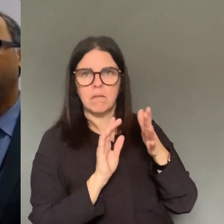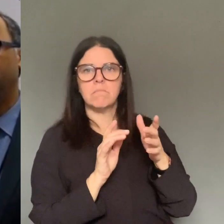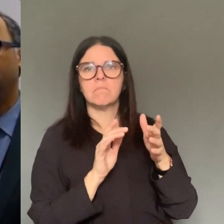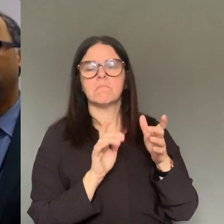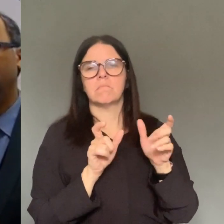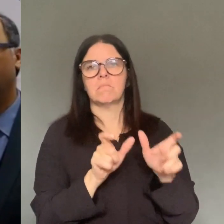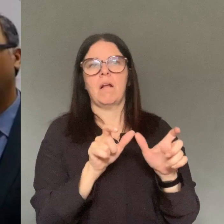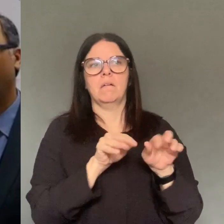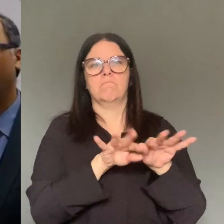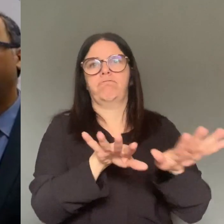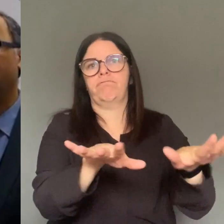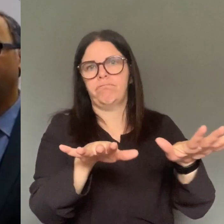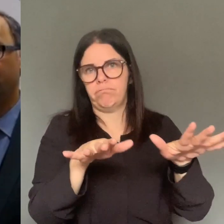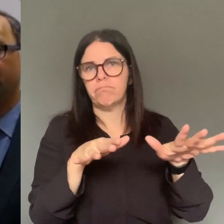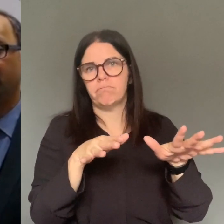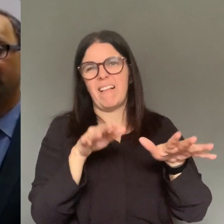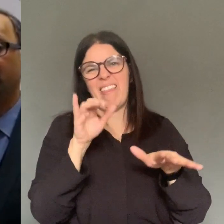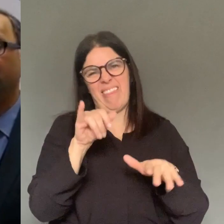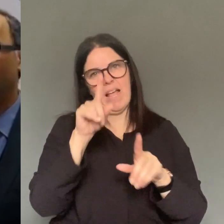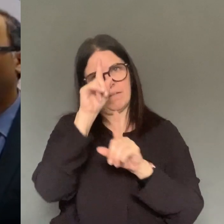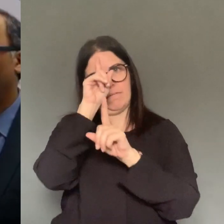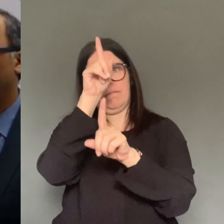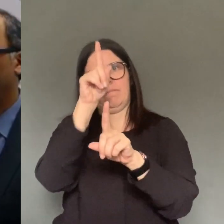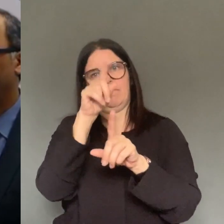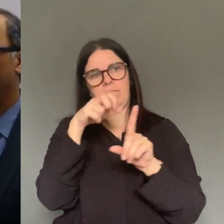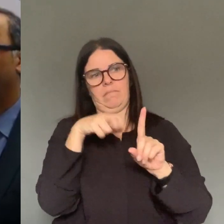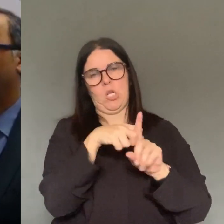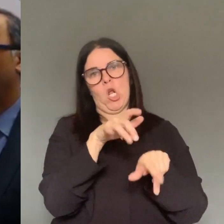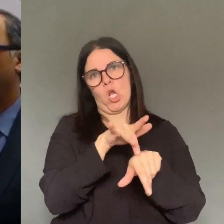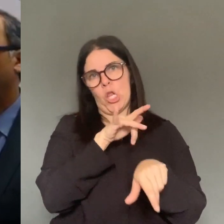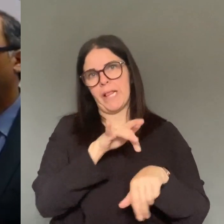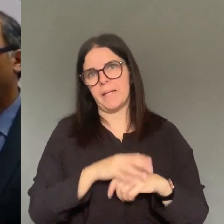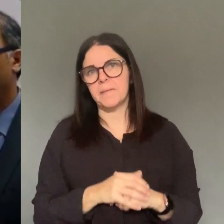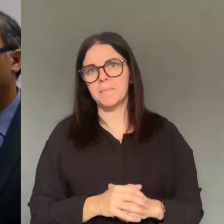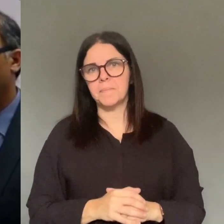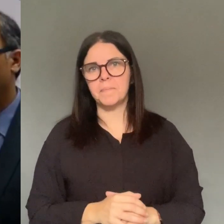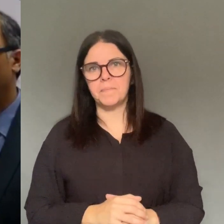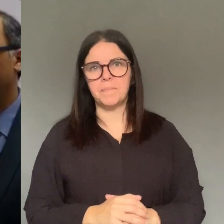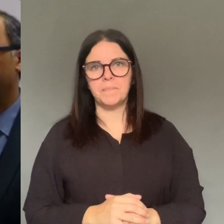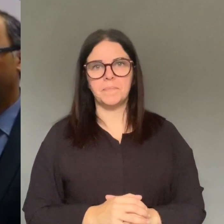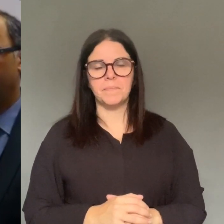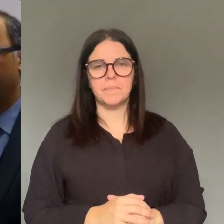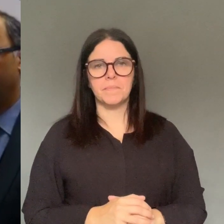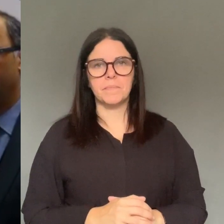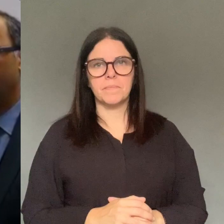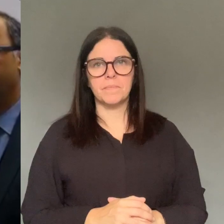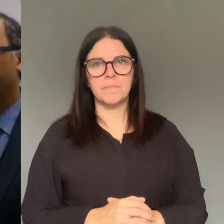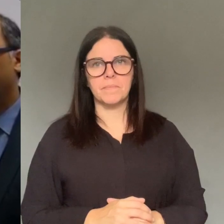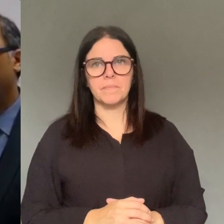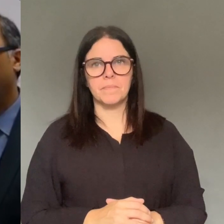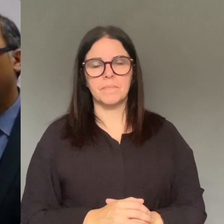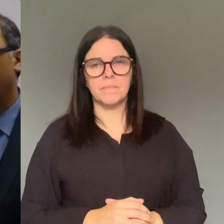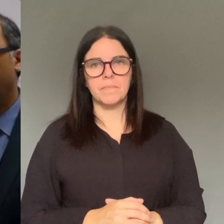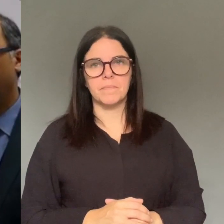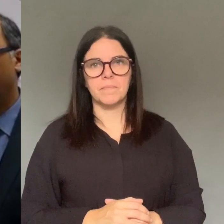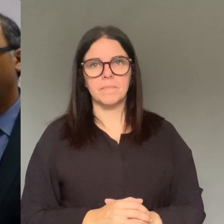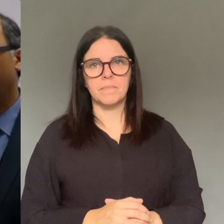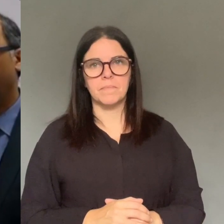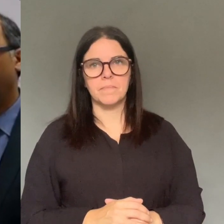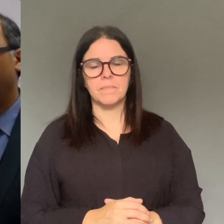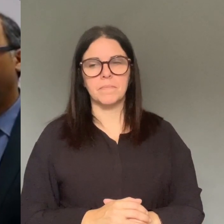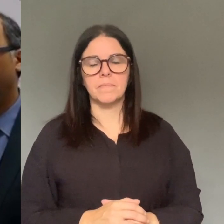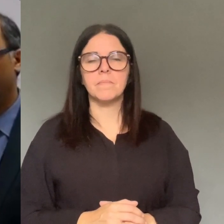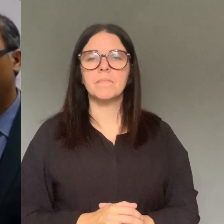help to put appropriate infection prevention and control measures around those individuals to contain